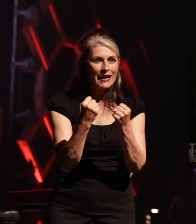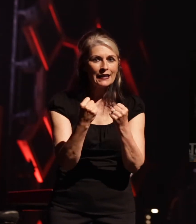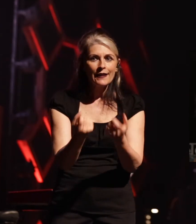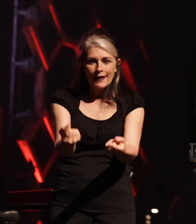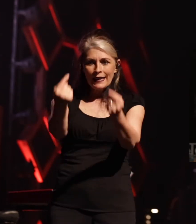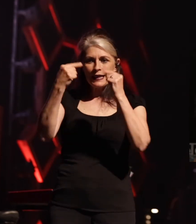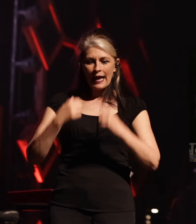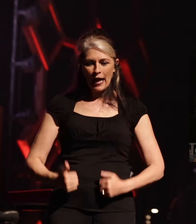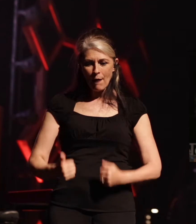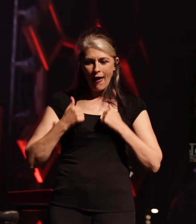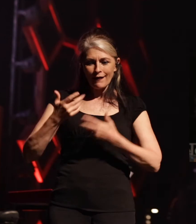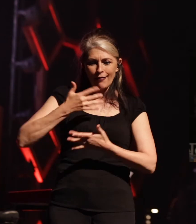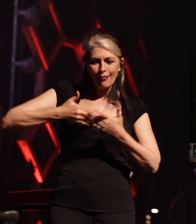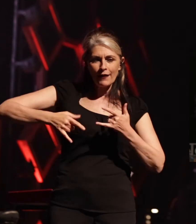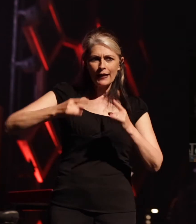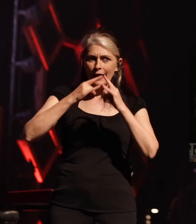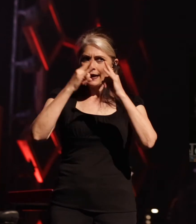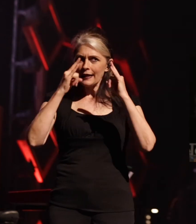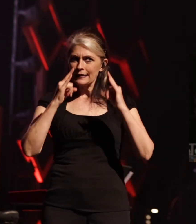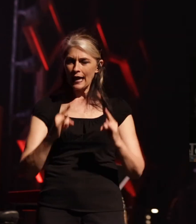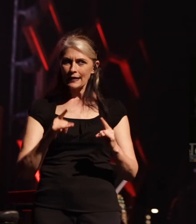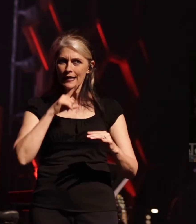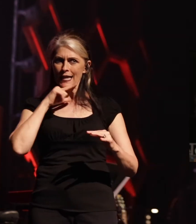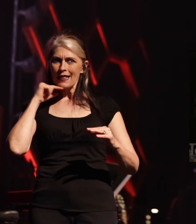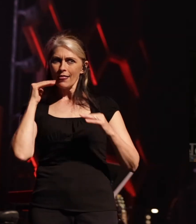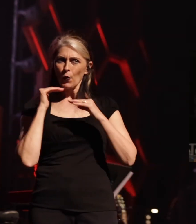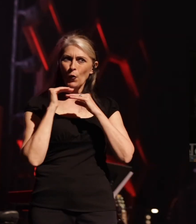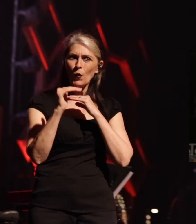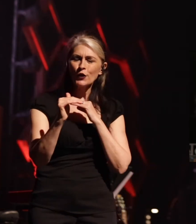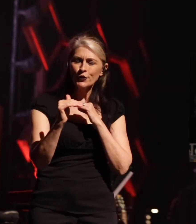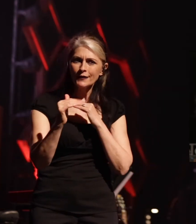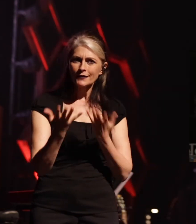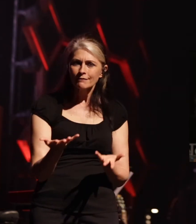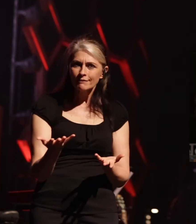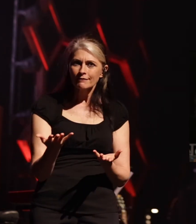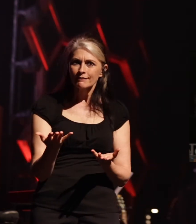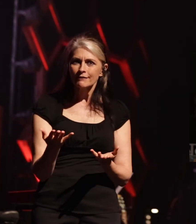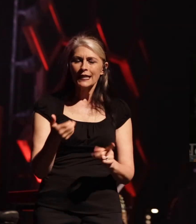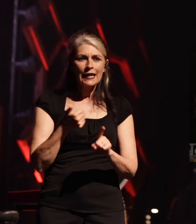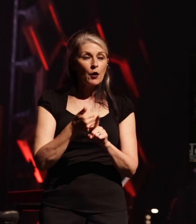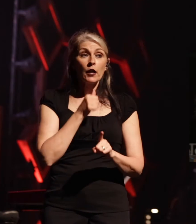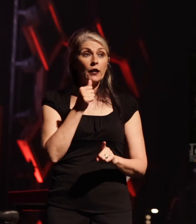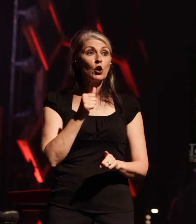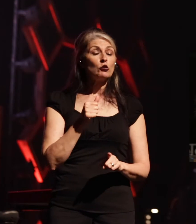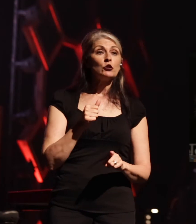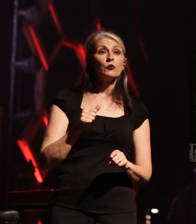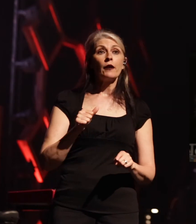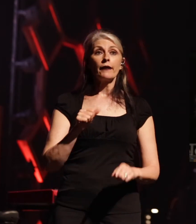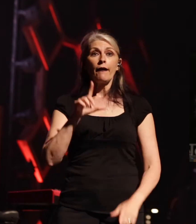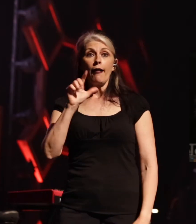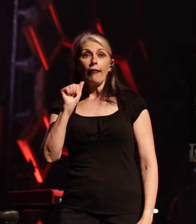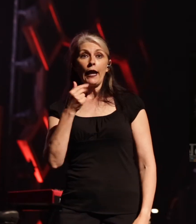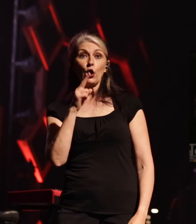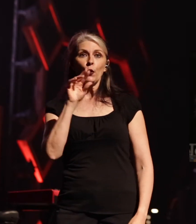tent in a wilderness. That's what he did. That's where he came from. He didn't go to the montage in Laguna. In a